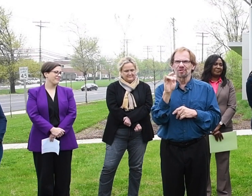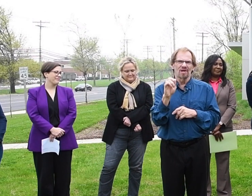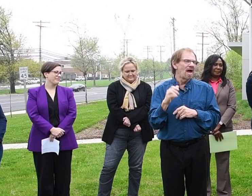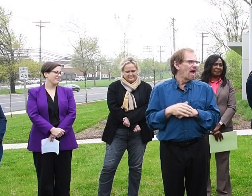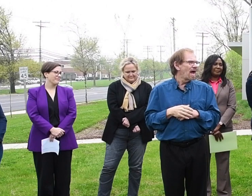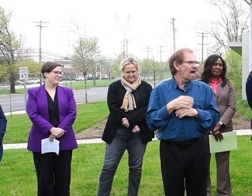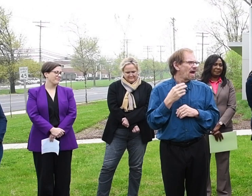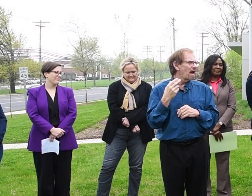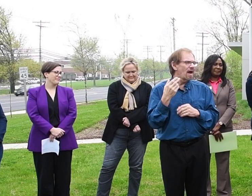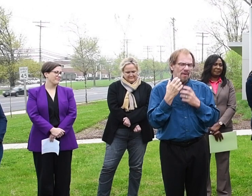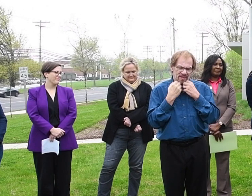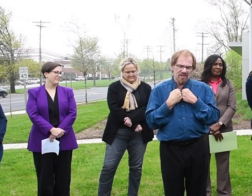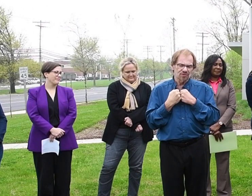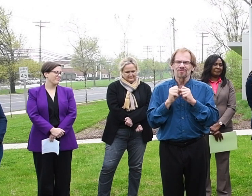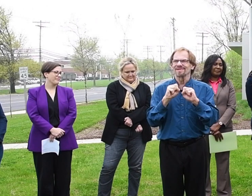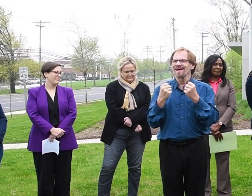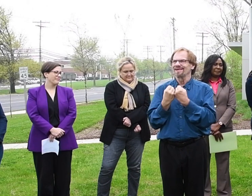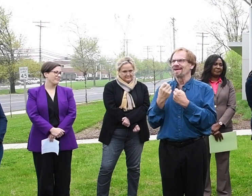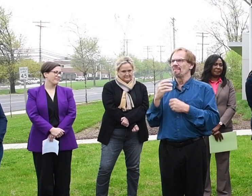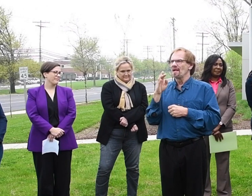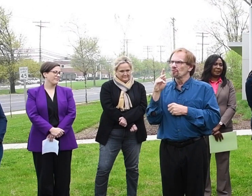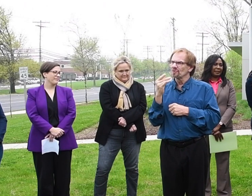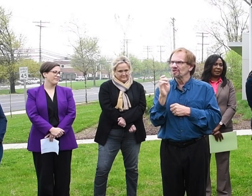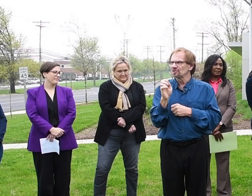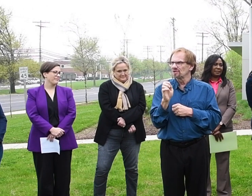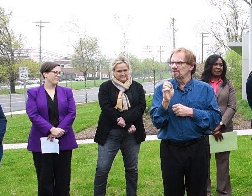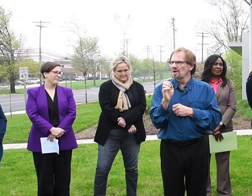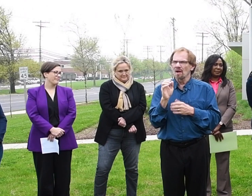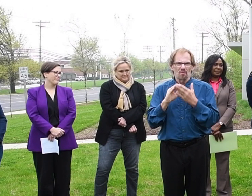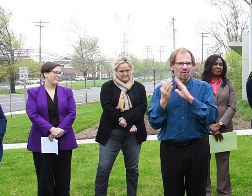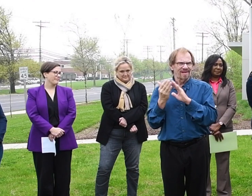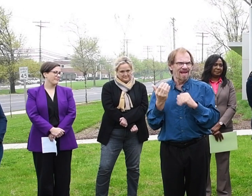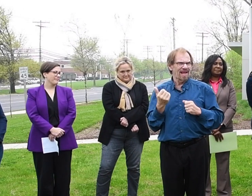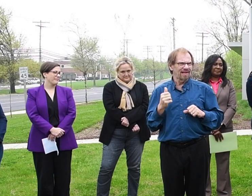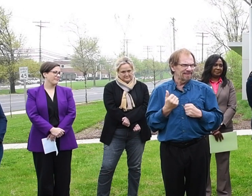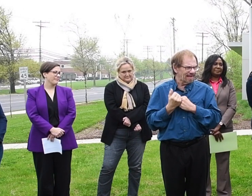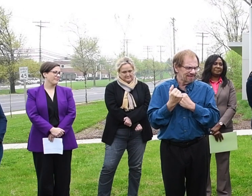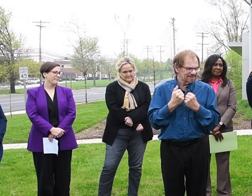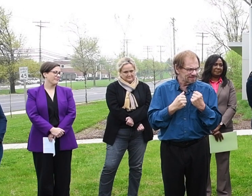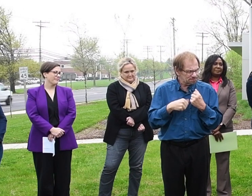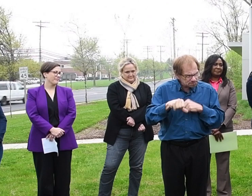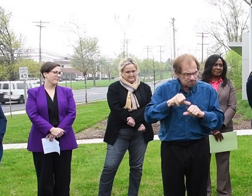the Elkridge Community Alliance. And I think it's so important that they are here together,